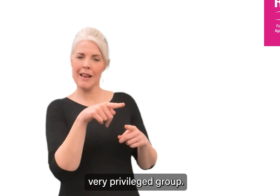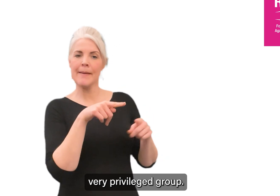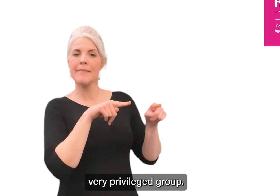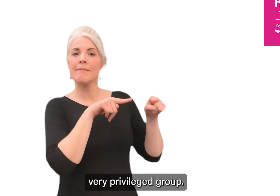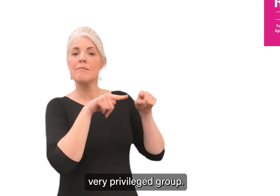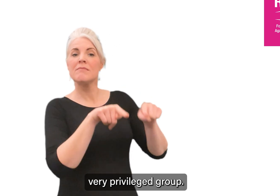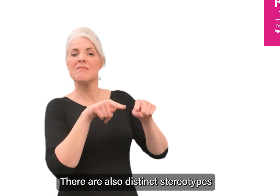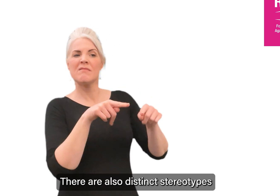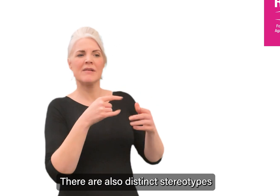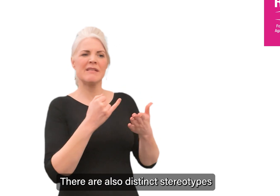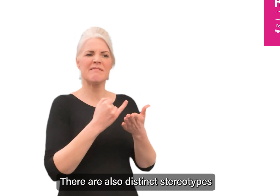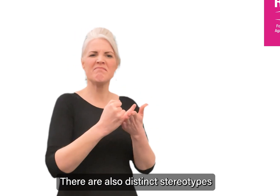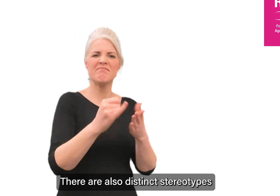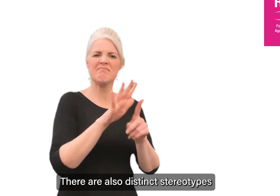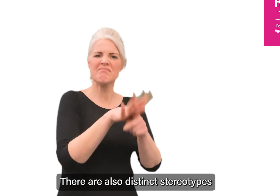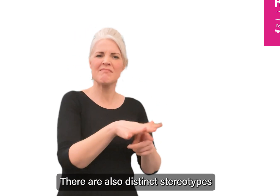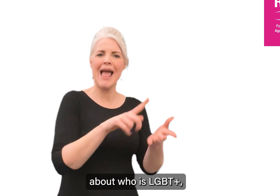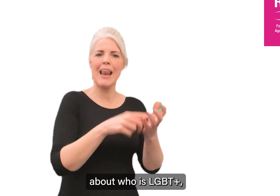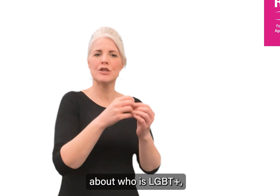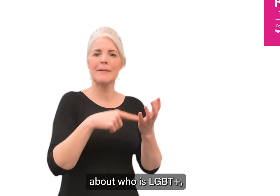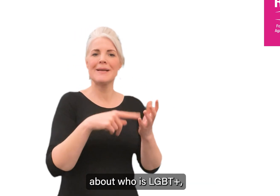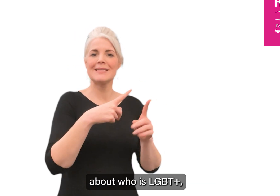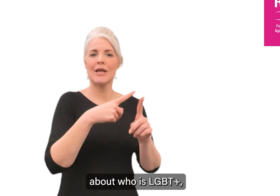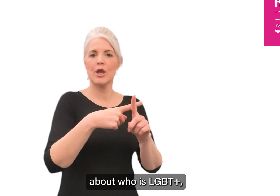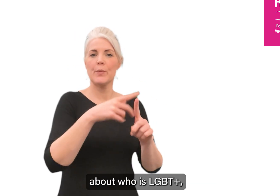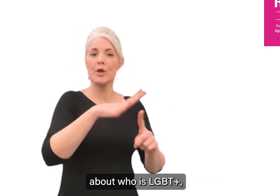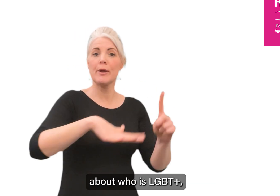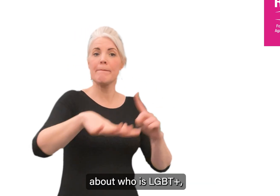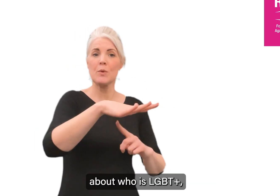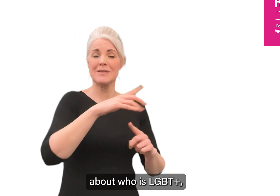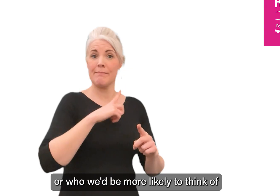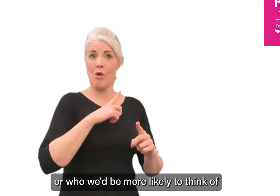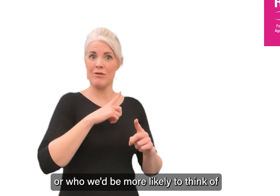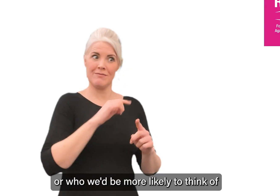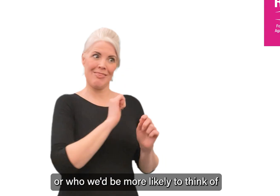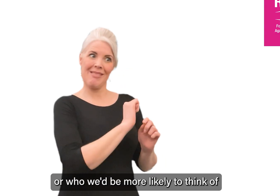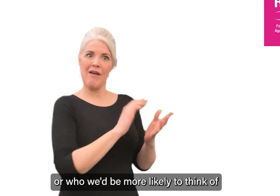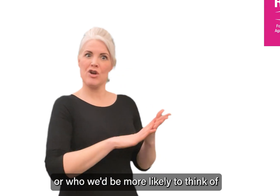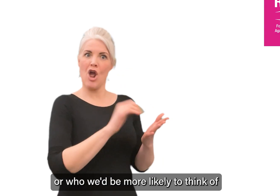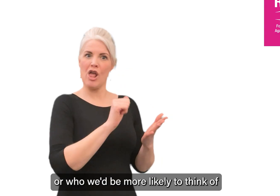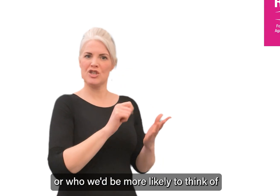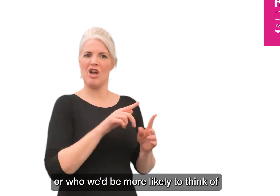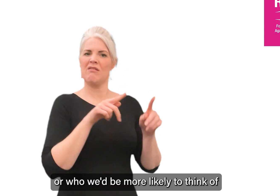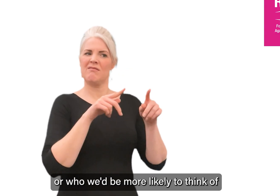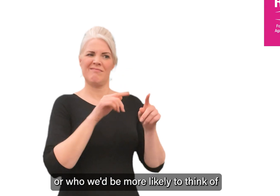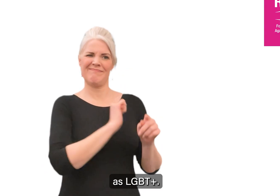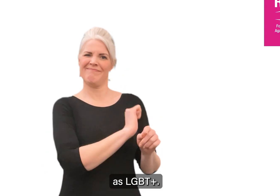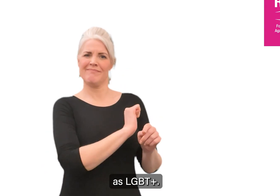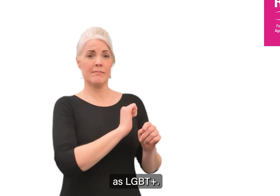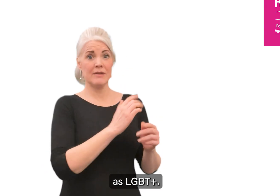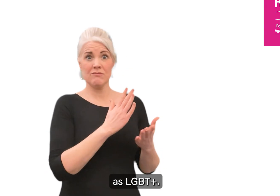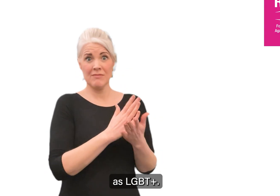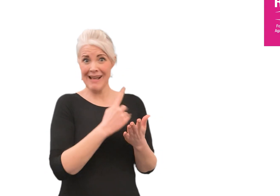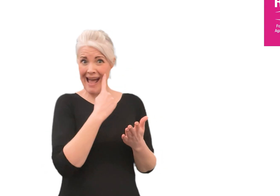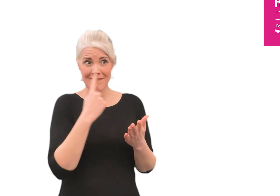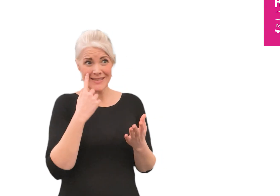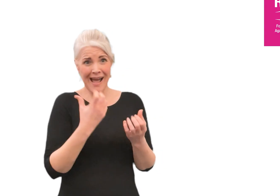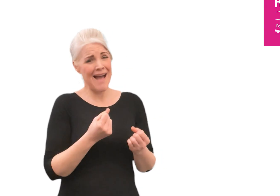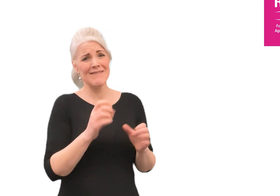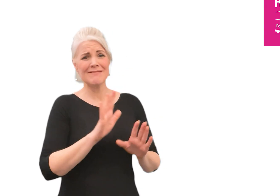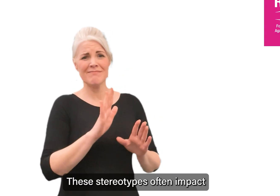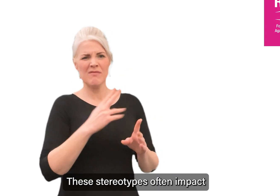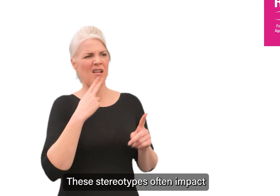group. There are also distinct stereotypes about who is LGBT plus or who we'd be more likely to think of as LGBT